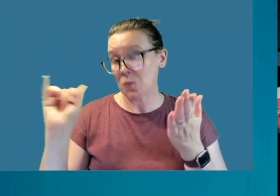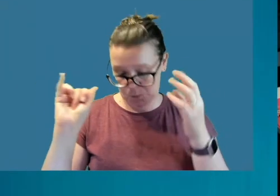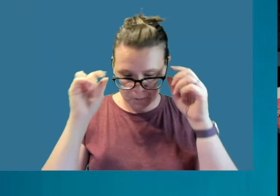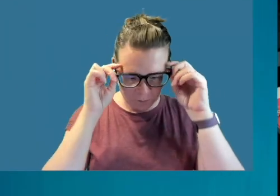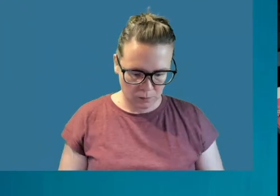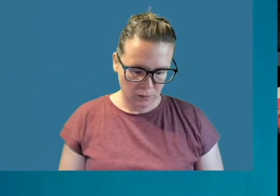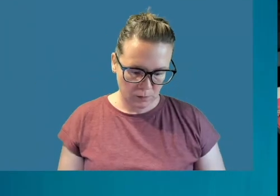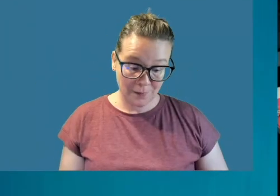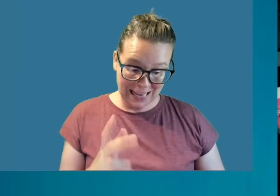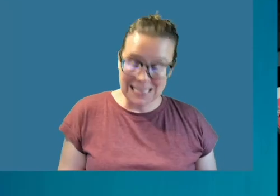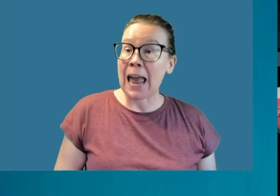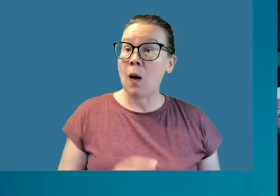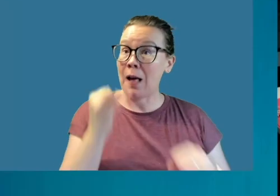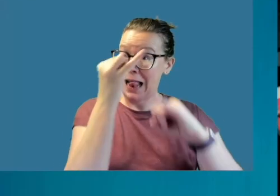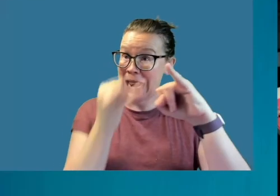one.